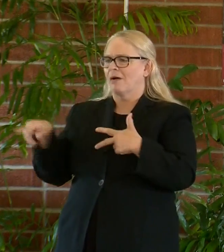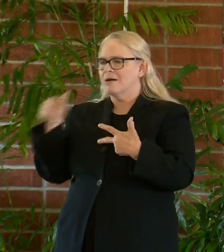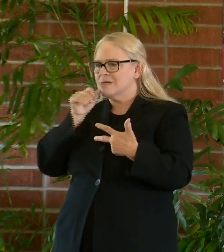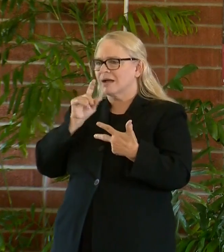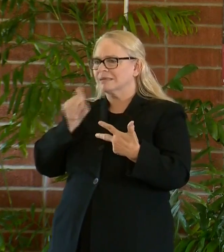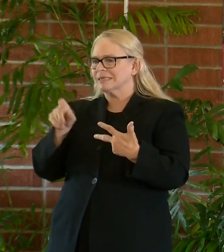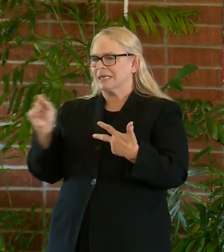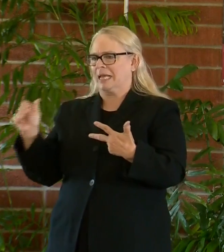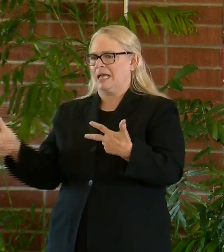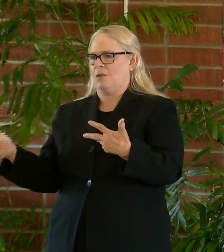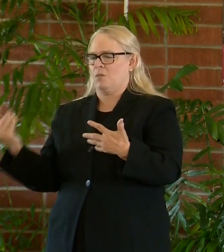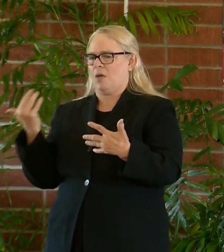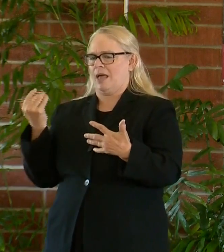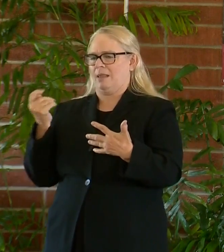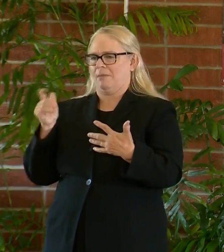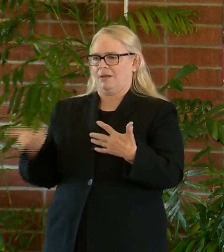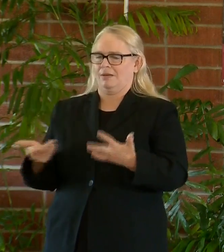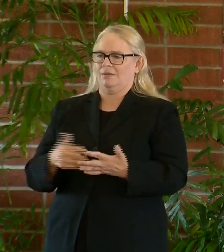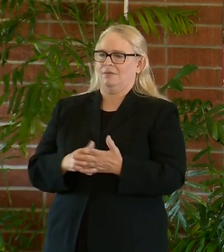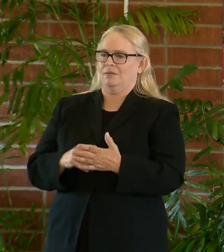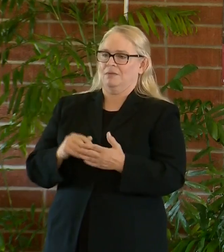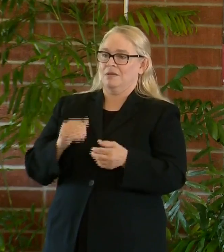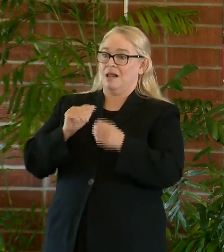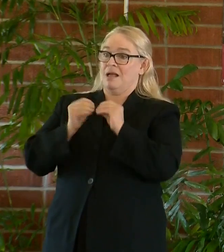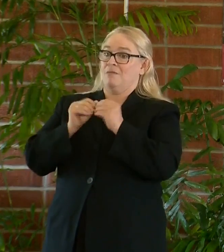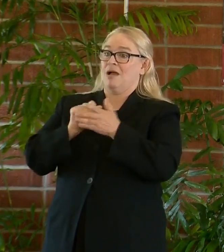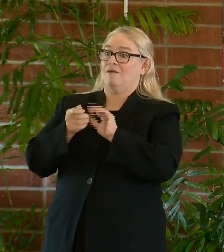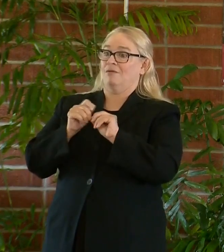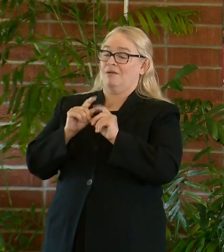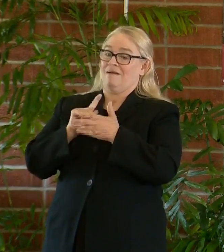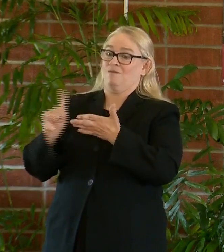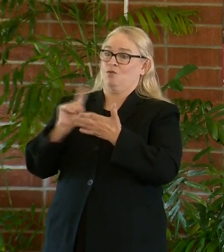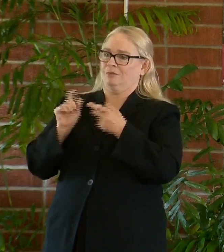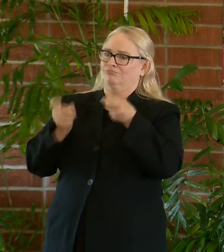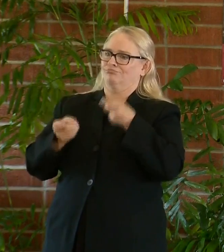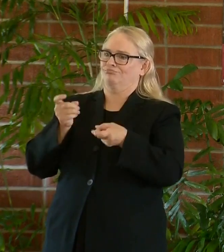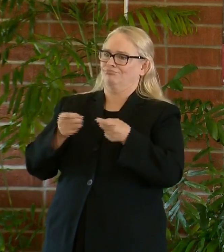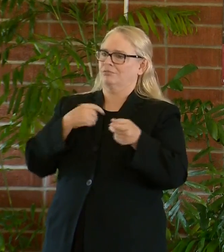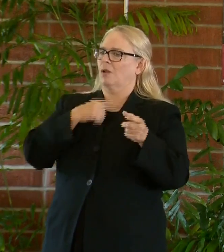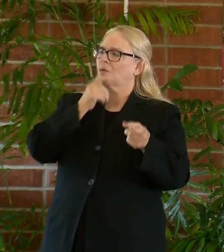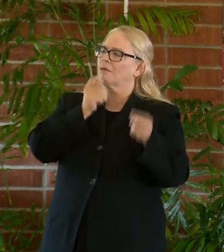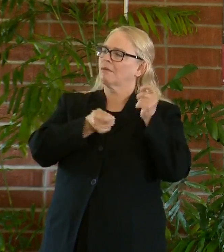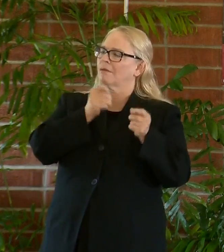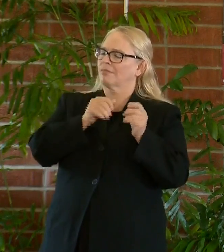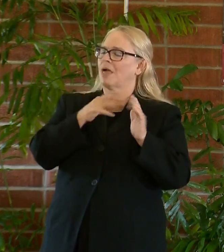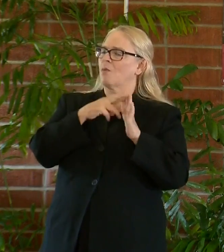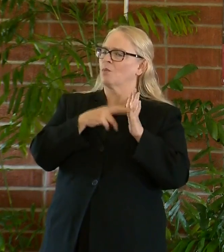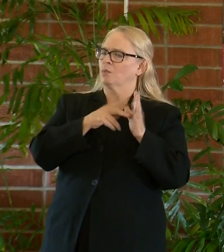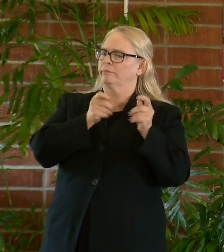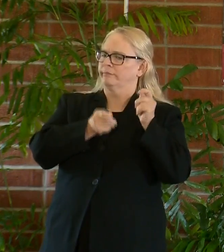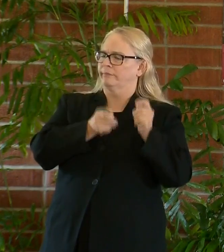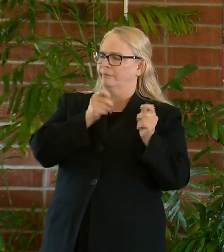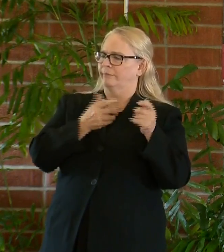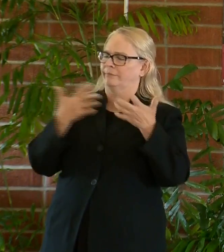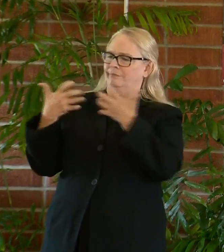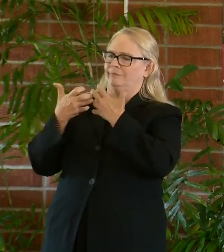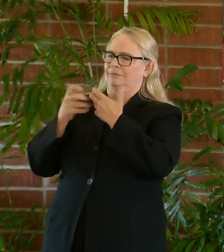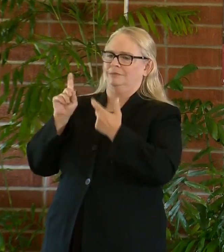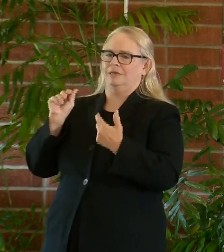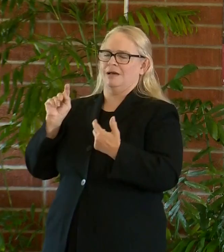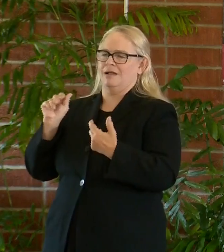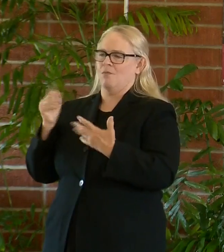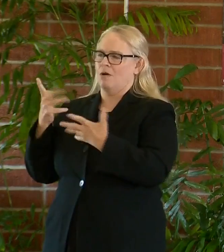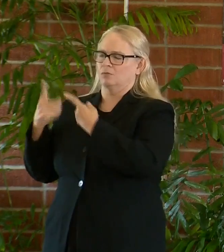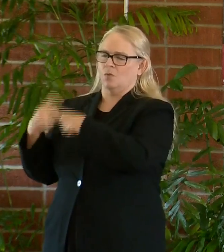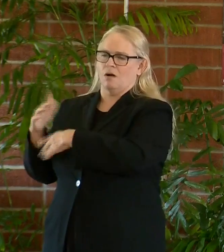every week, they continue to increase. We have plans to increase them even more. Then we'll open up the testing to anybody who wants to get a